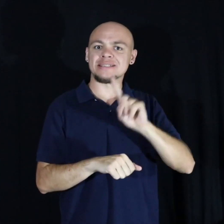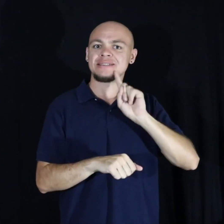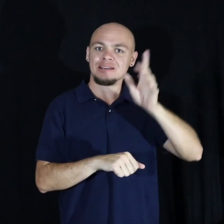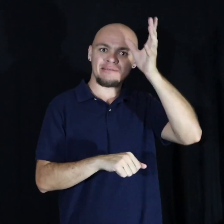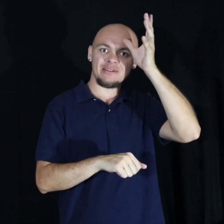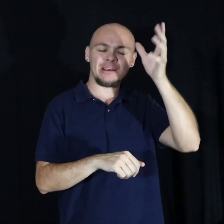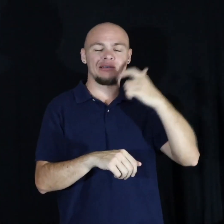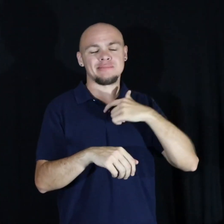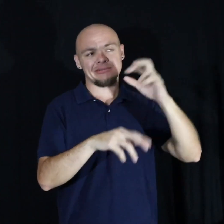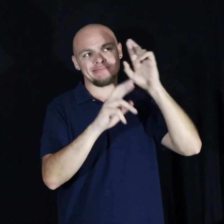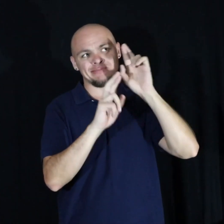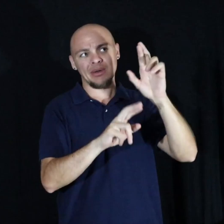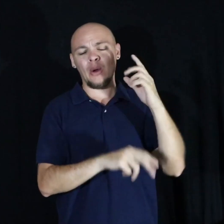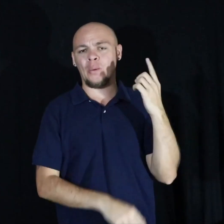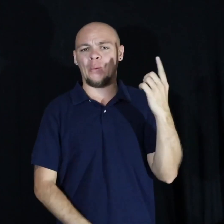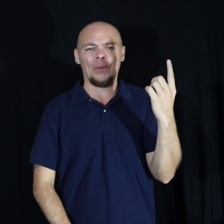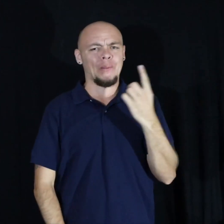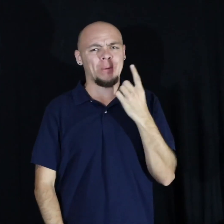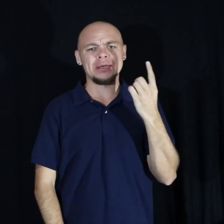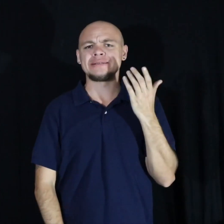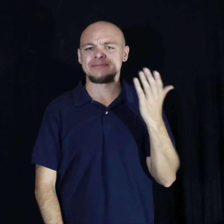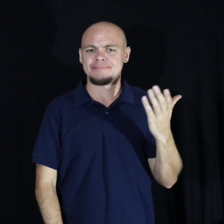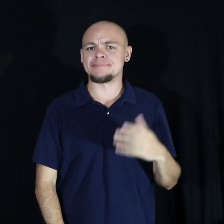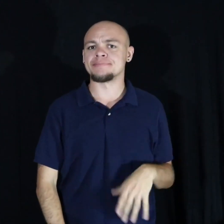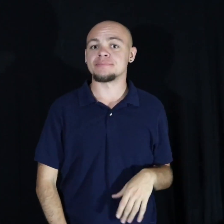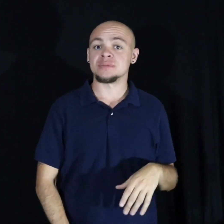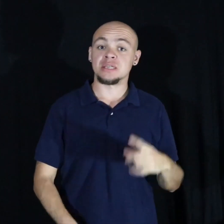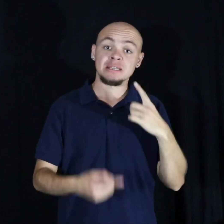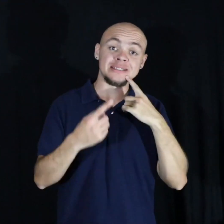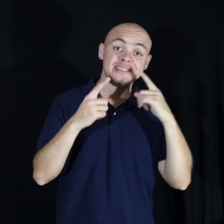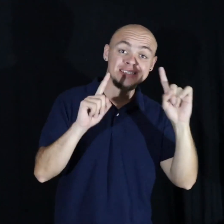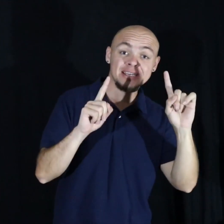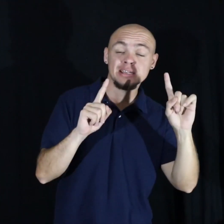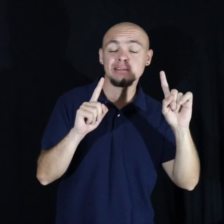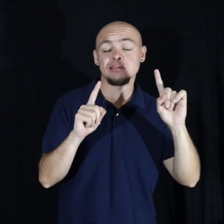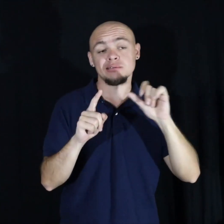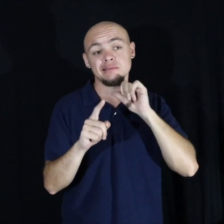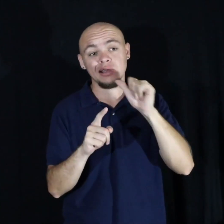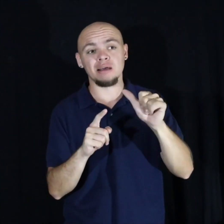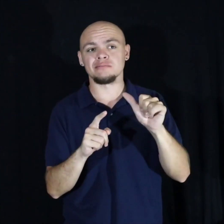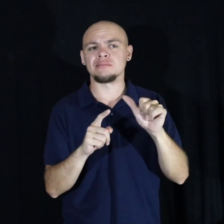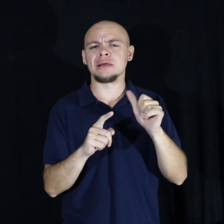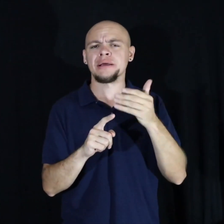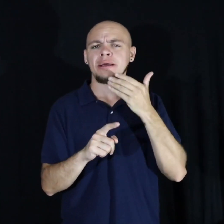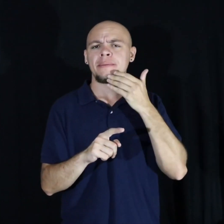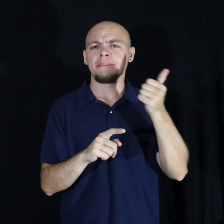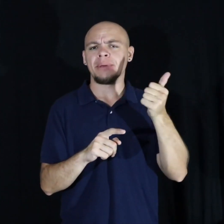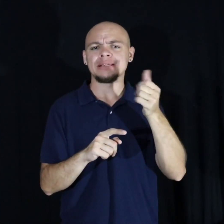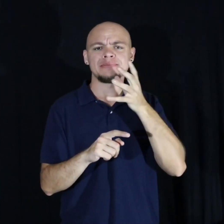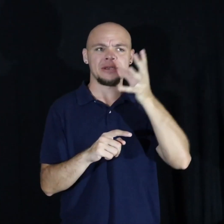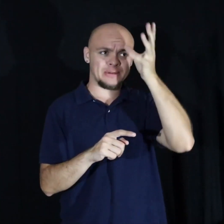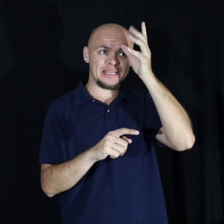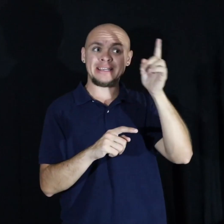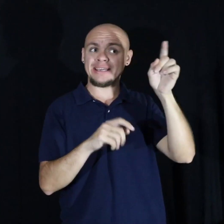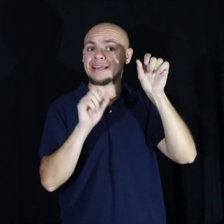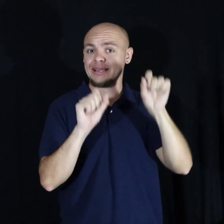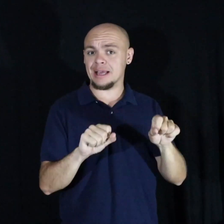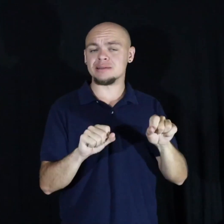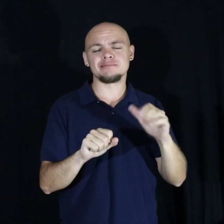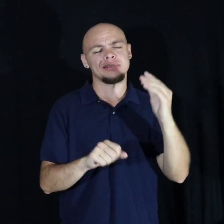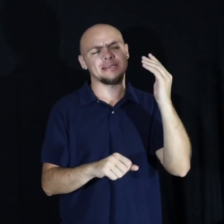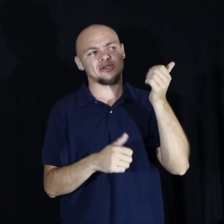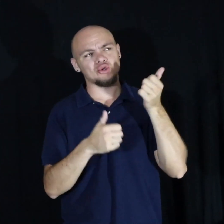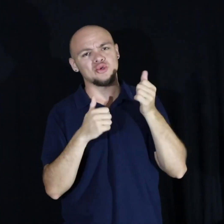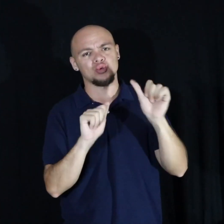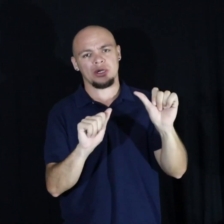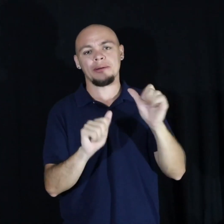always respected about him. Whether he succeeded or not, I believe he was the best parent that he knew how to be. You